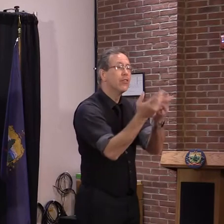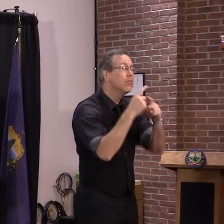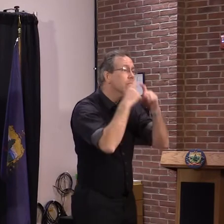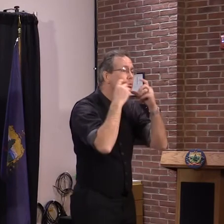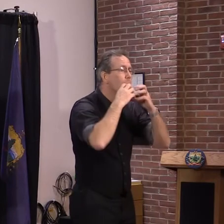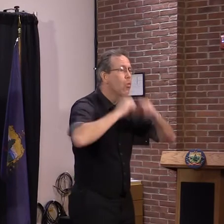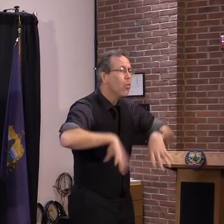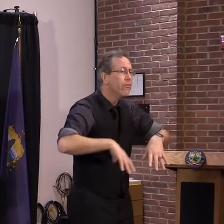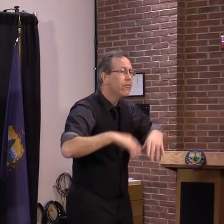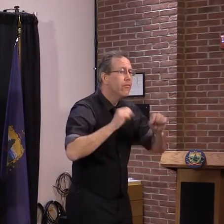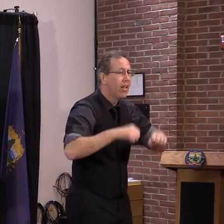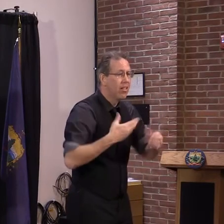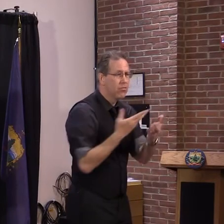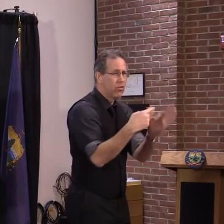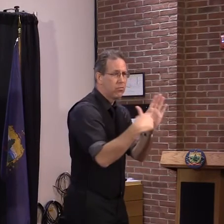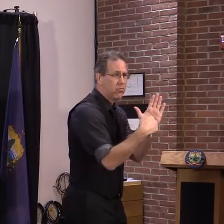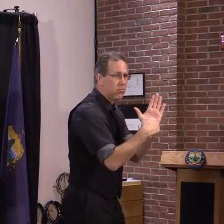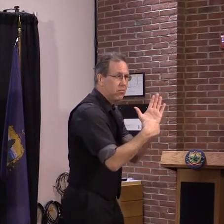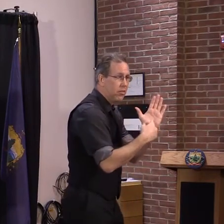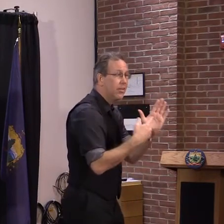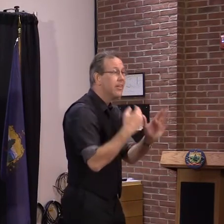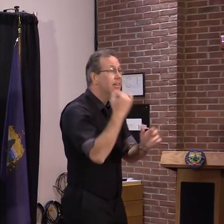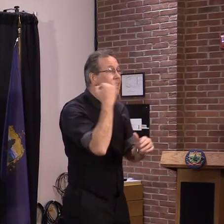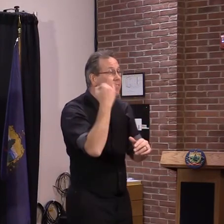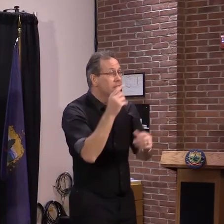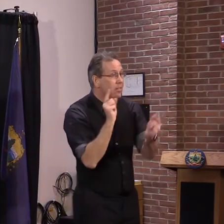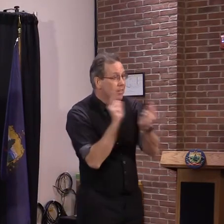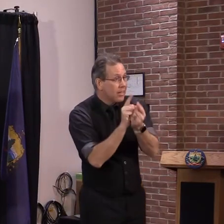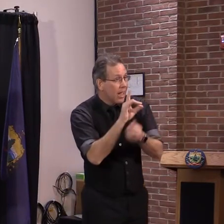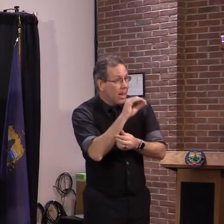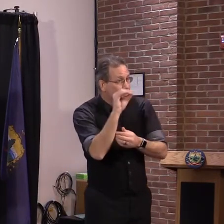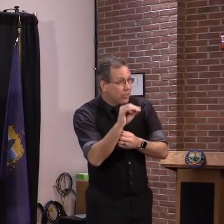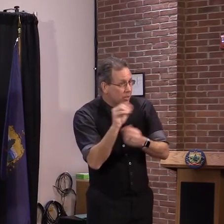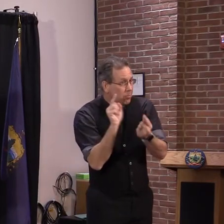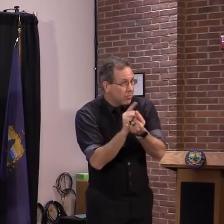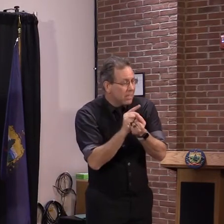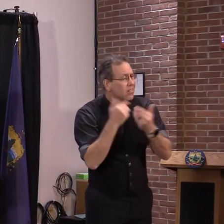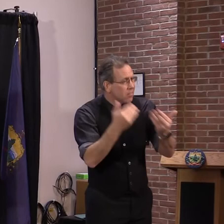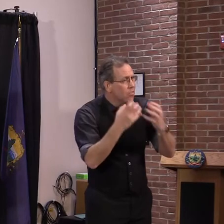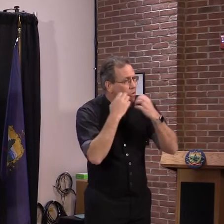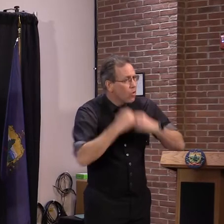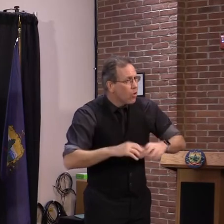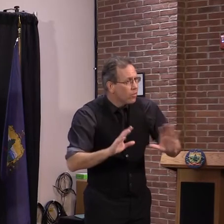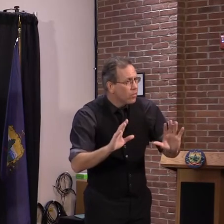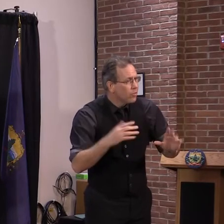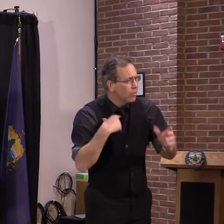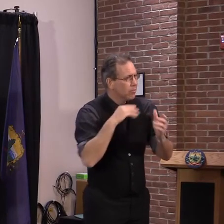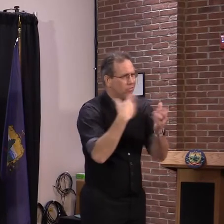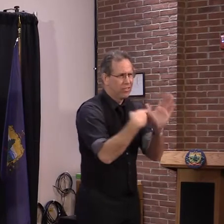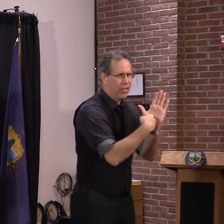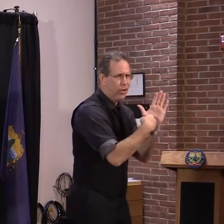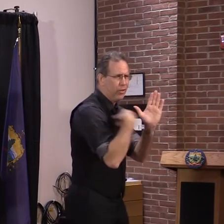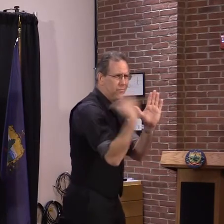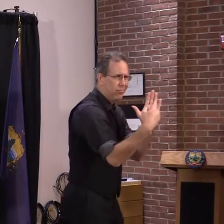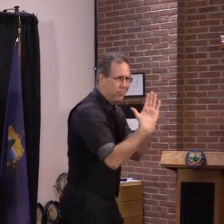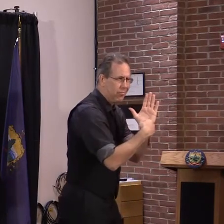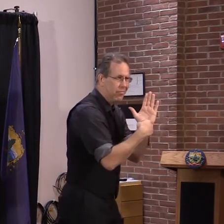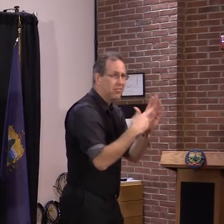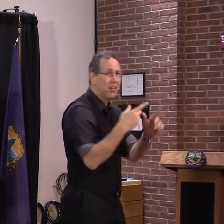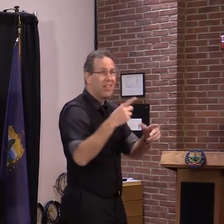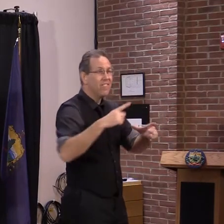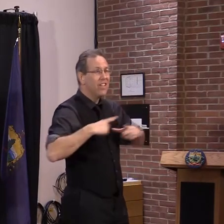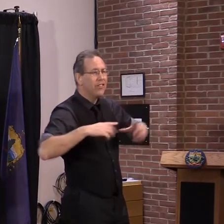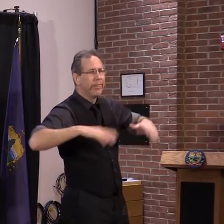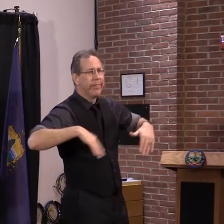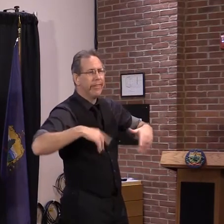schools that have greater than 80% may choose to remove their masks. So it's not something that's happening in the middle of vacation. We understand there are several that